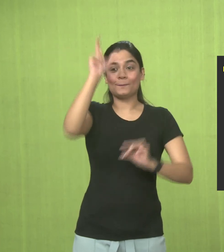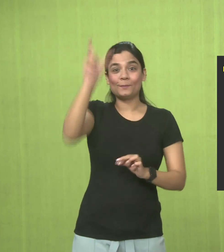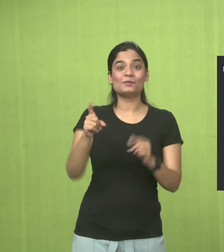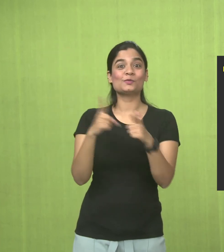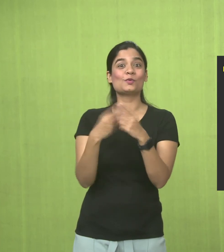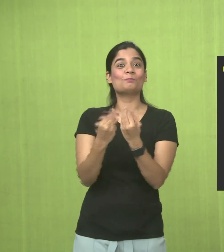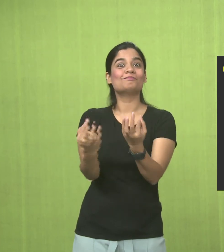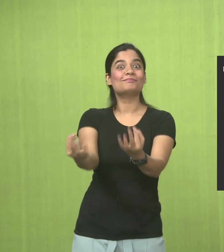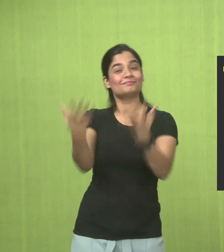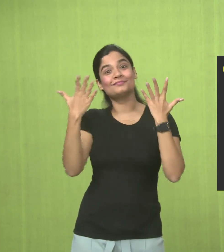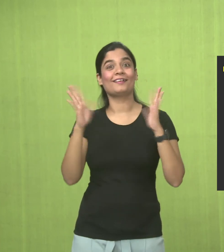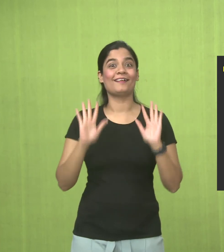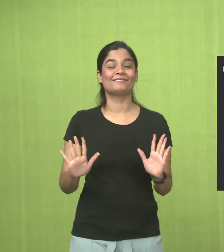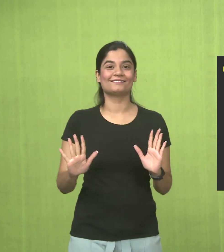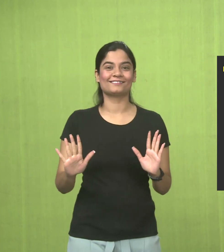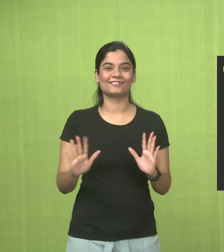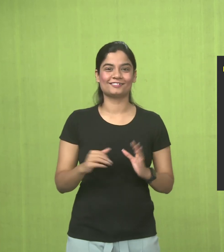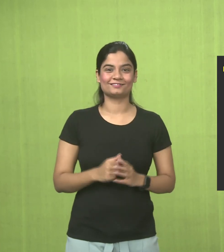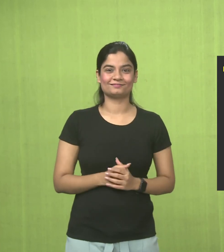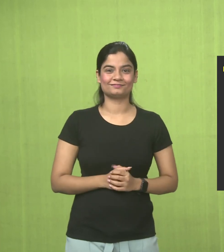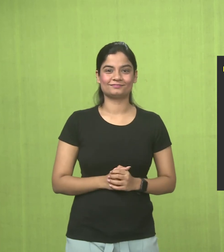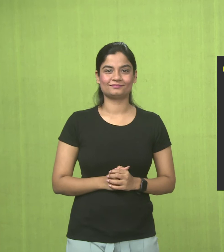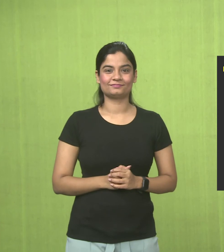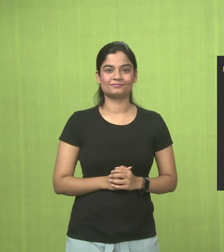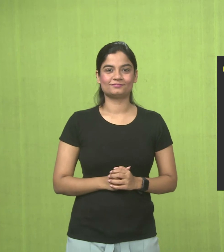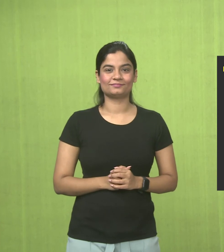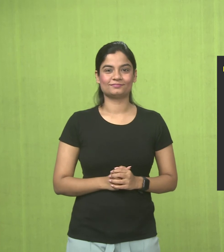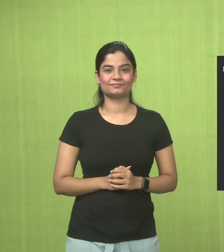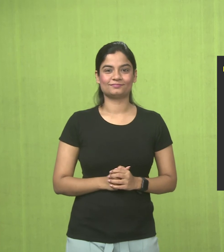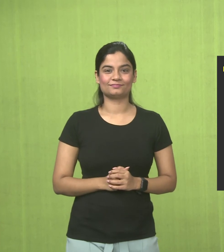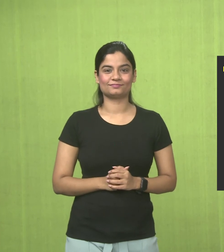clean. So housekeeping staff at railway stations, executives, etc.